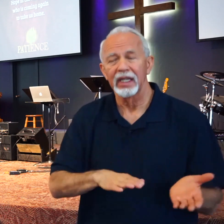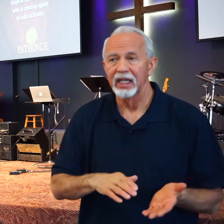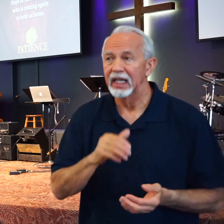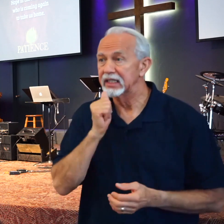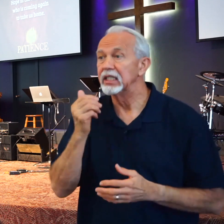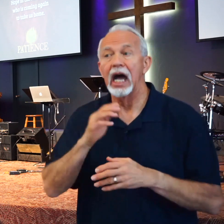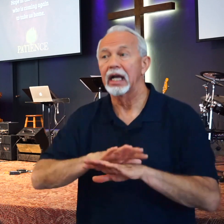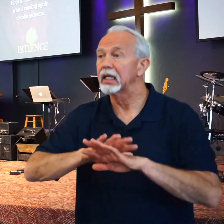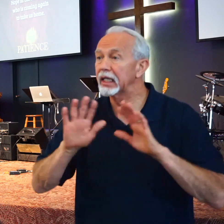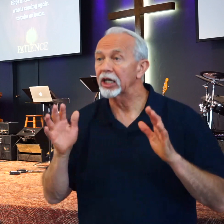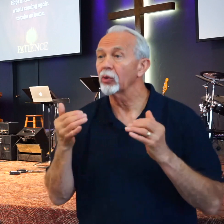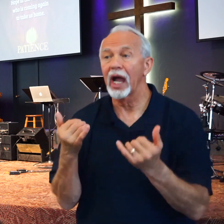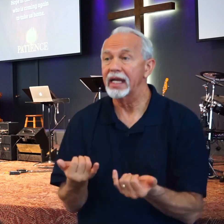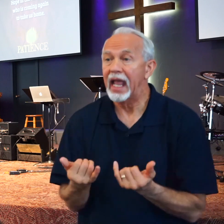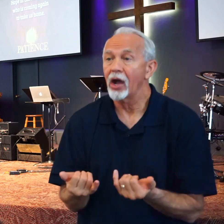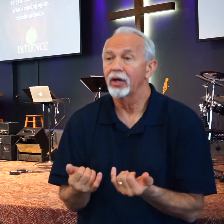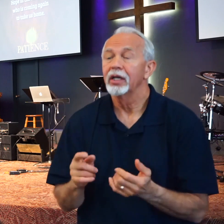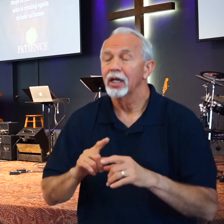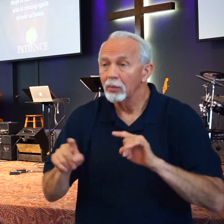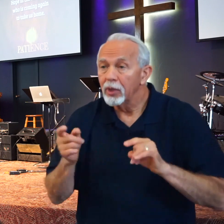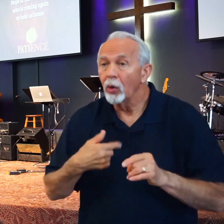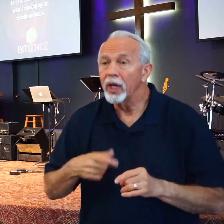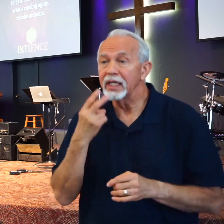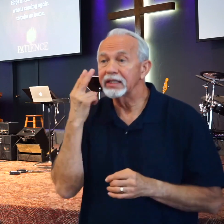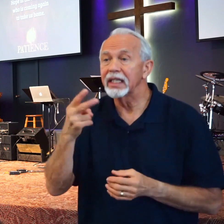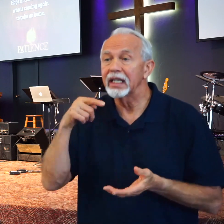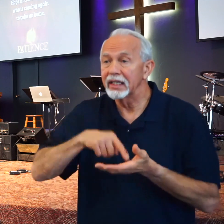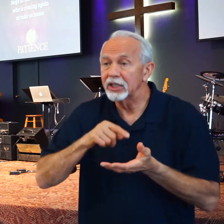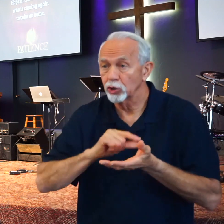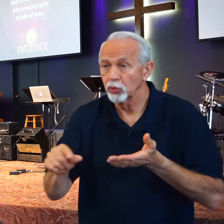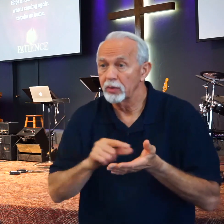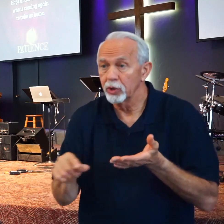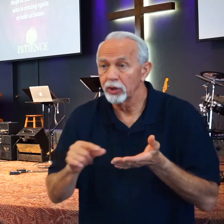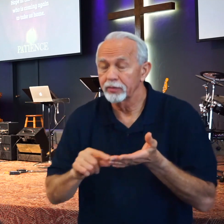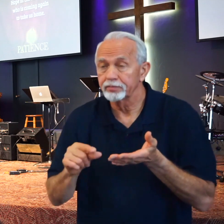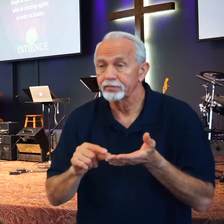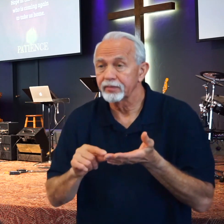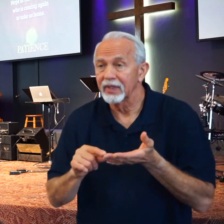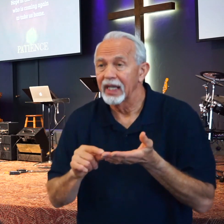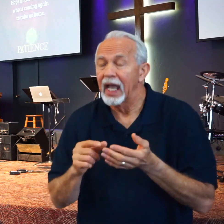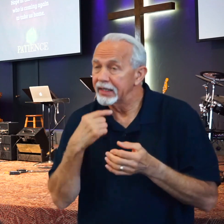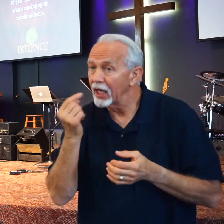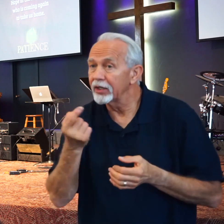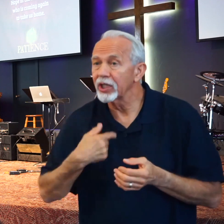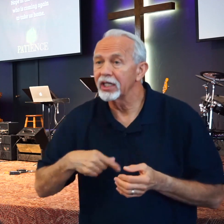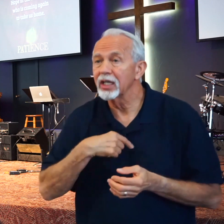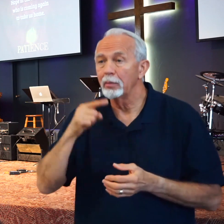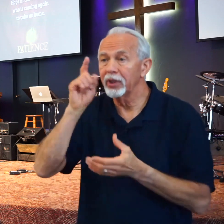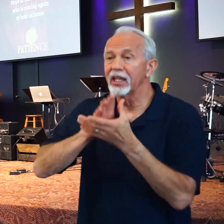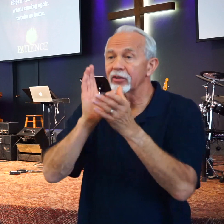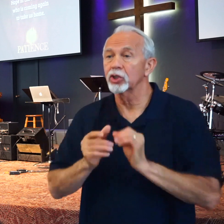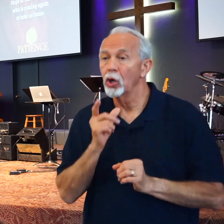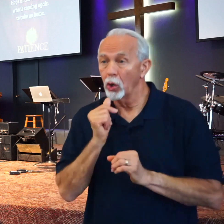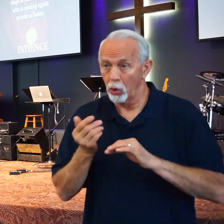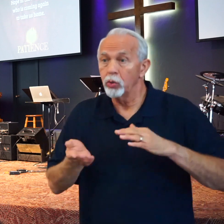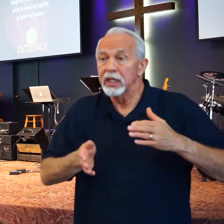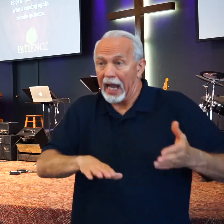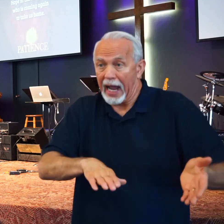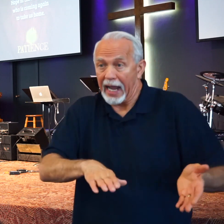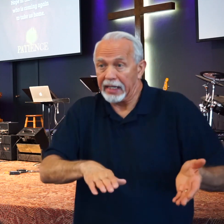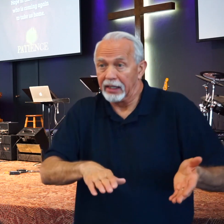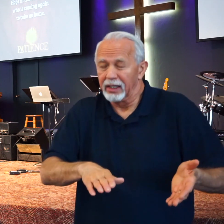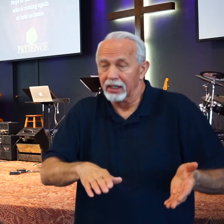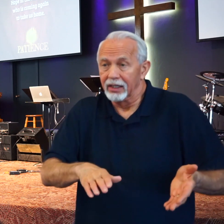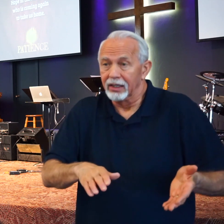now. But as we've seen in this passage, it tells us that believers who have died are